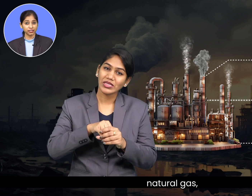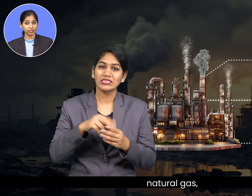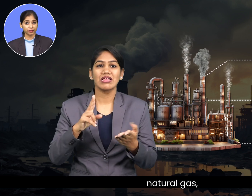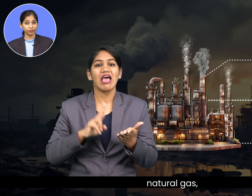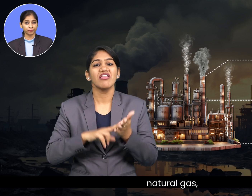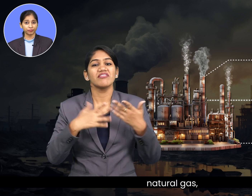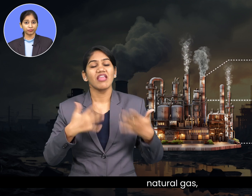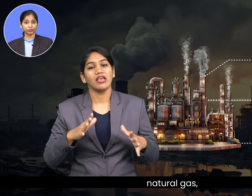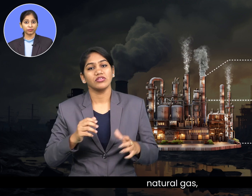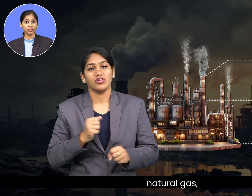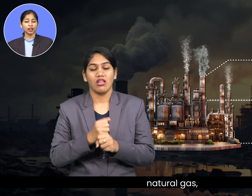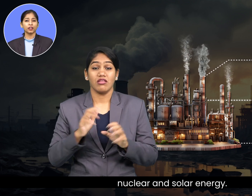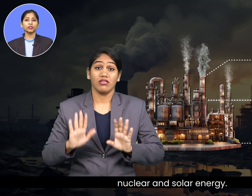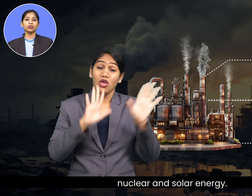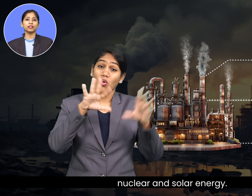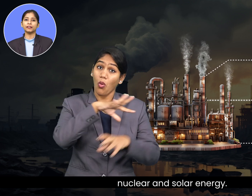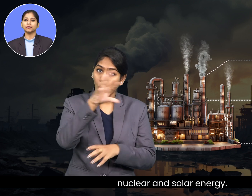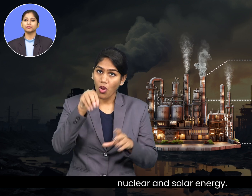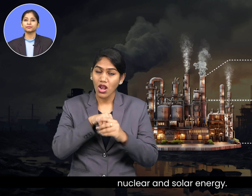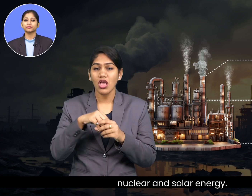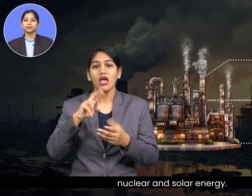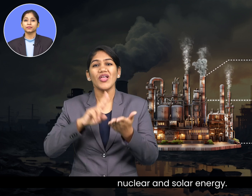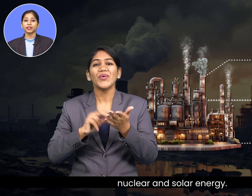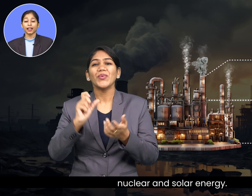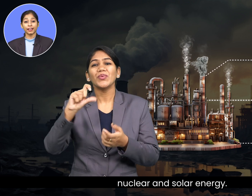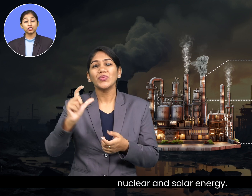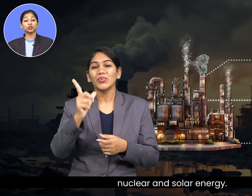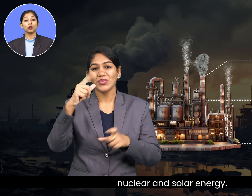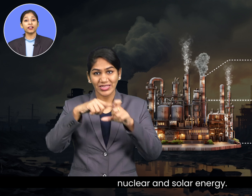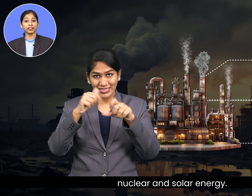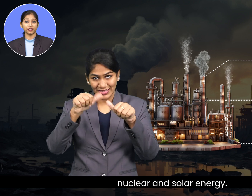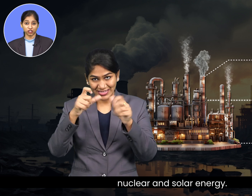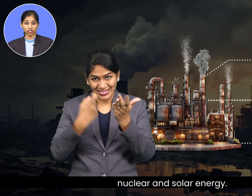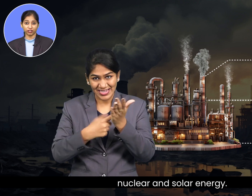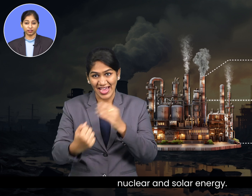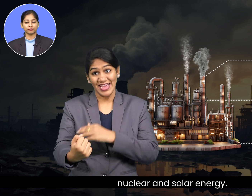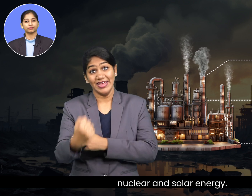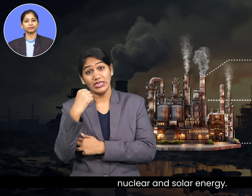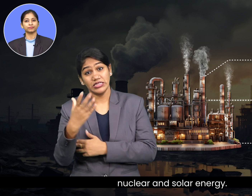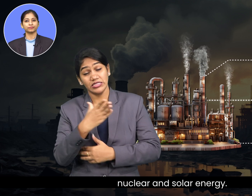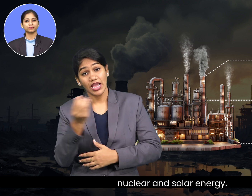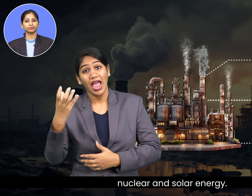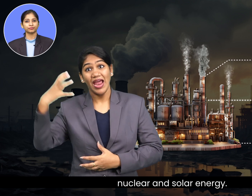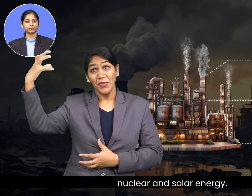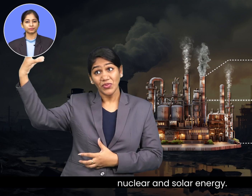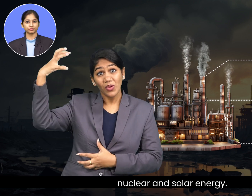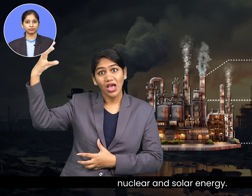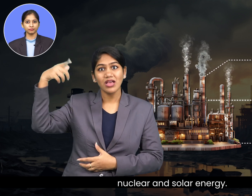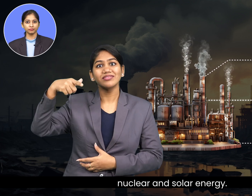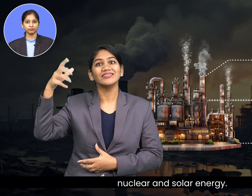natural gas, nuclear, and solar energy.